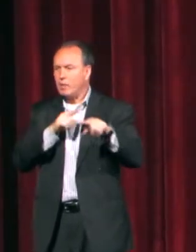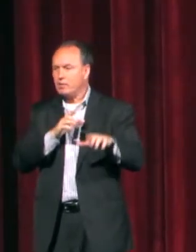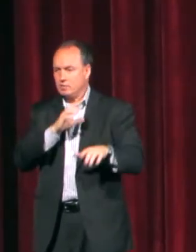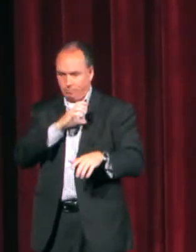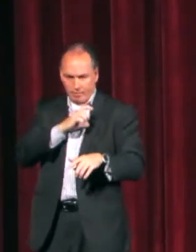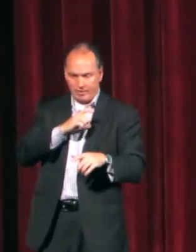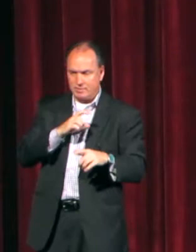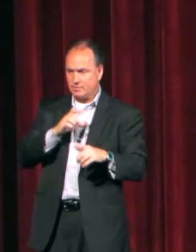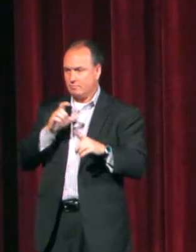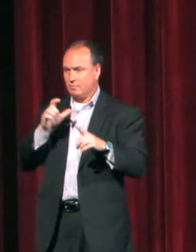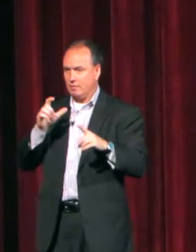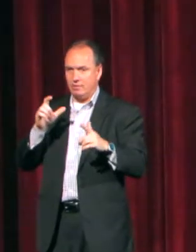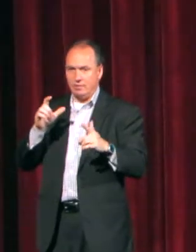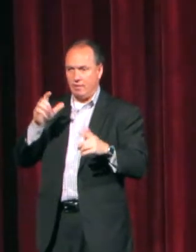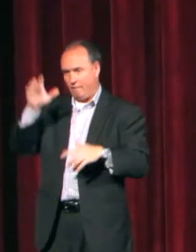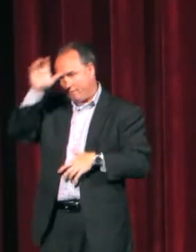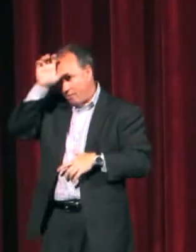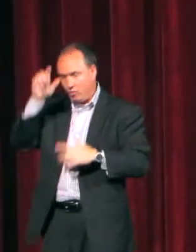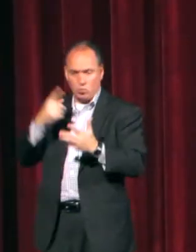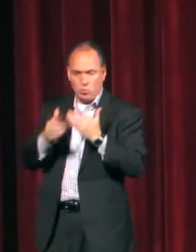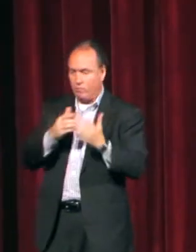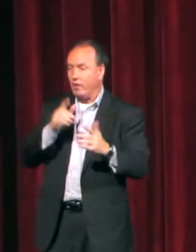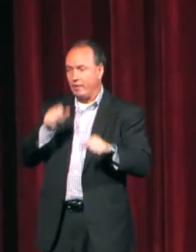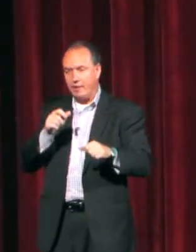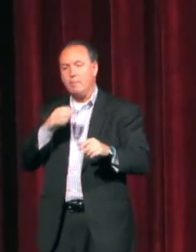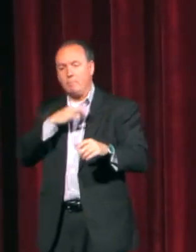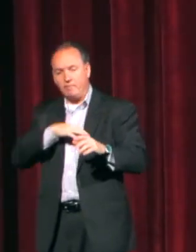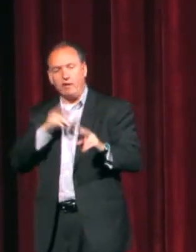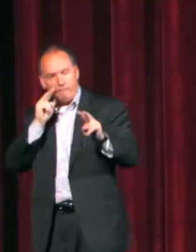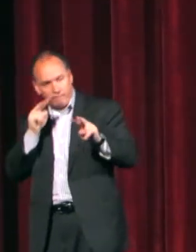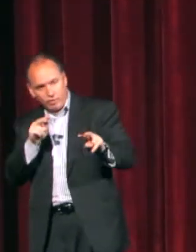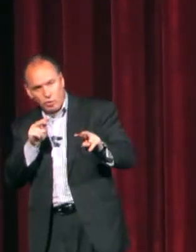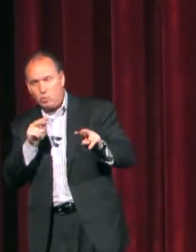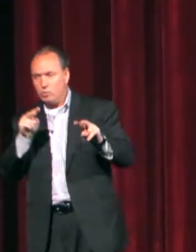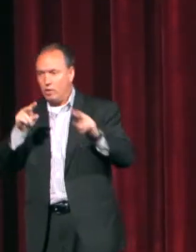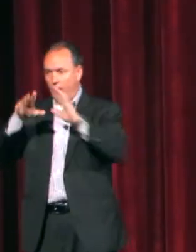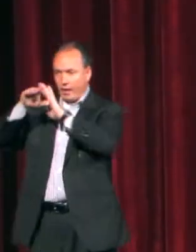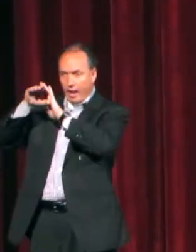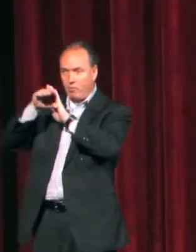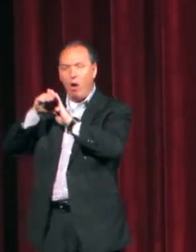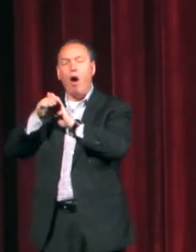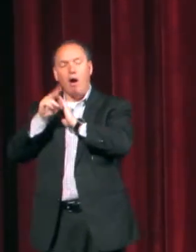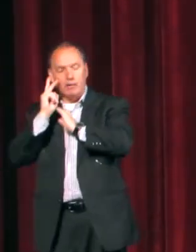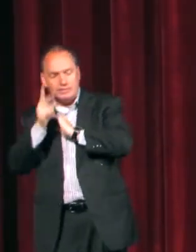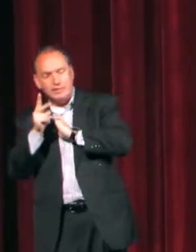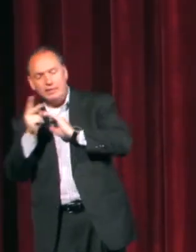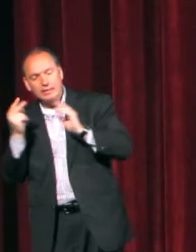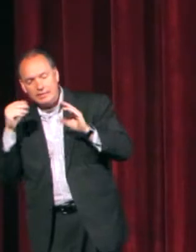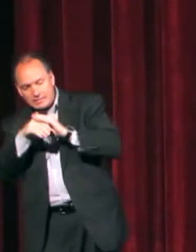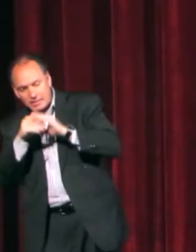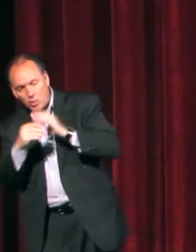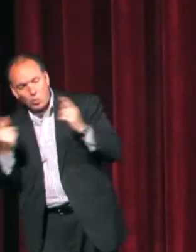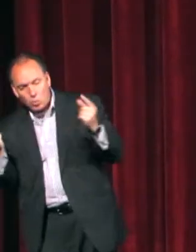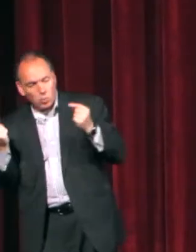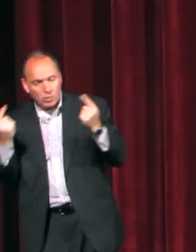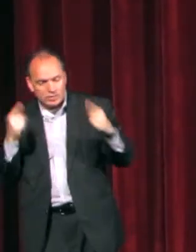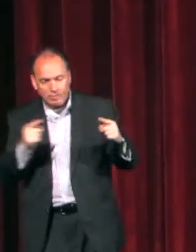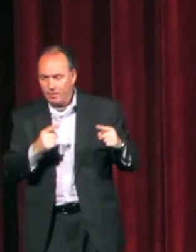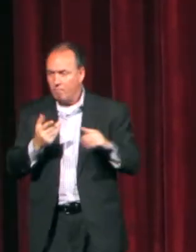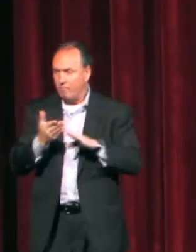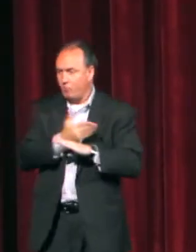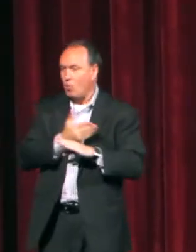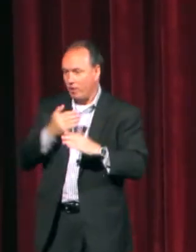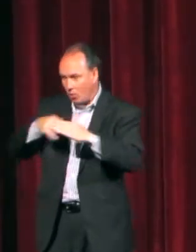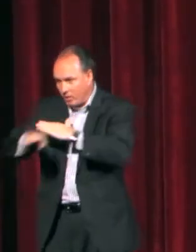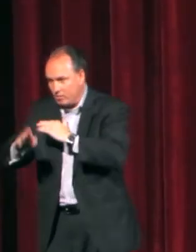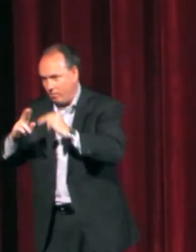the edge or have the benefit of being able to view our camera system. That way they would know what they're going into or